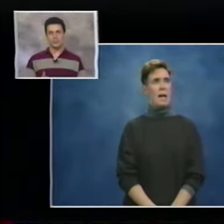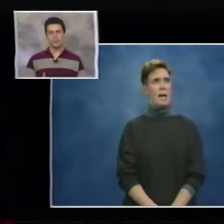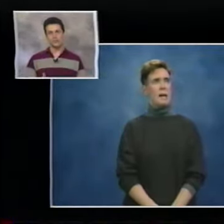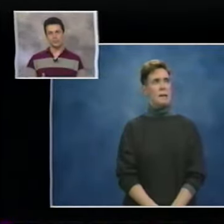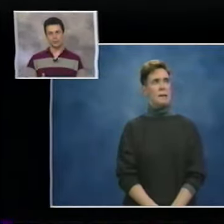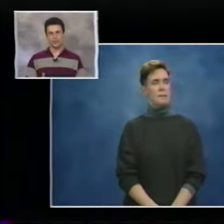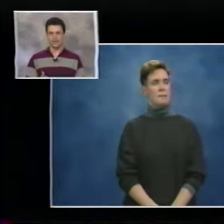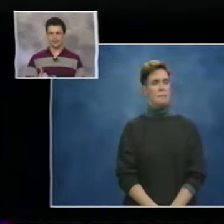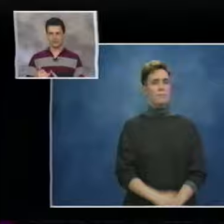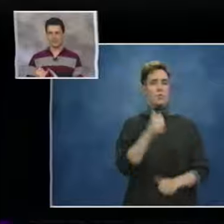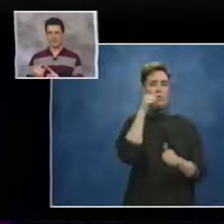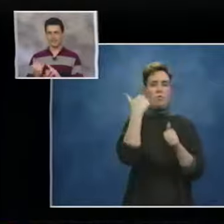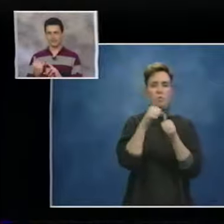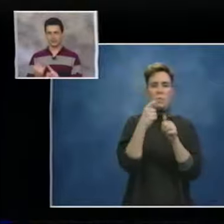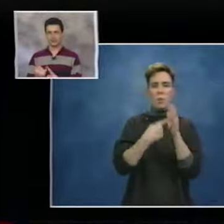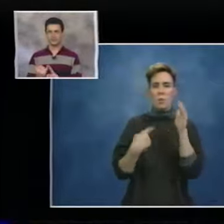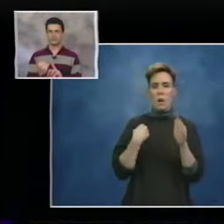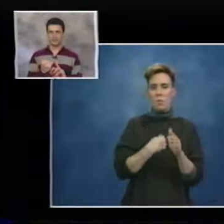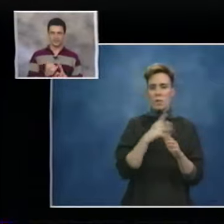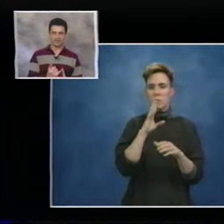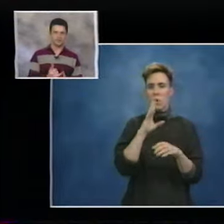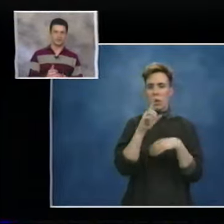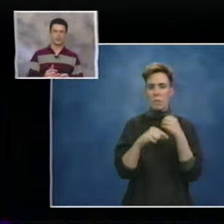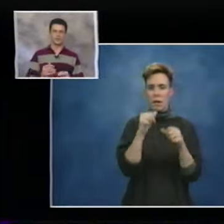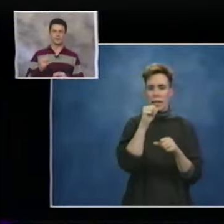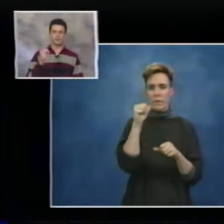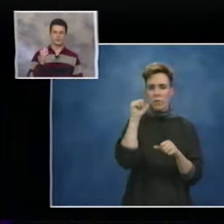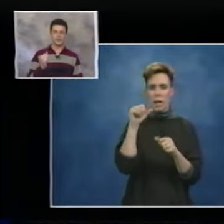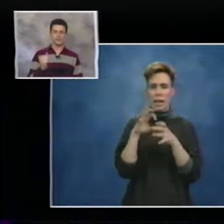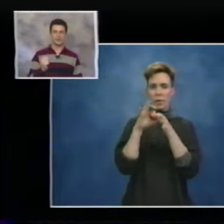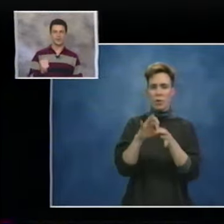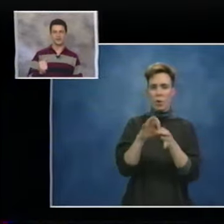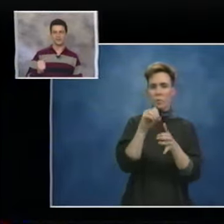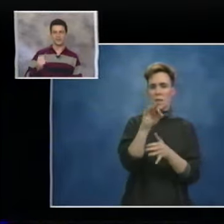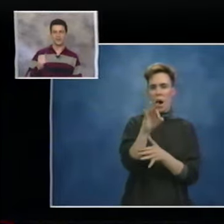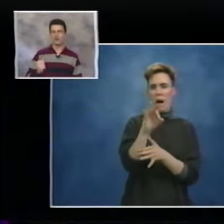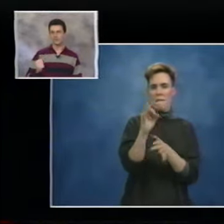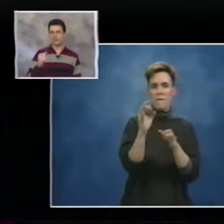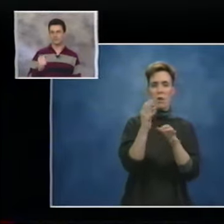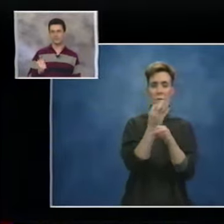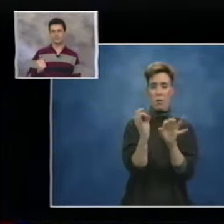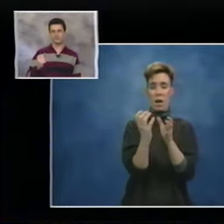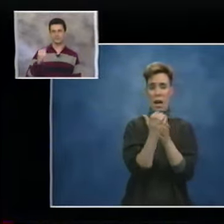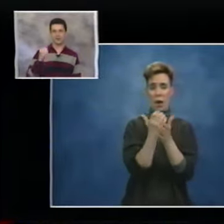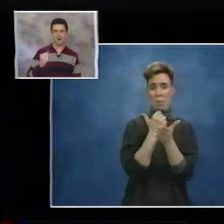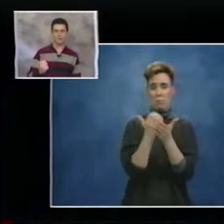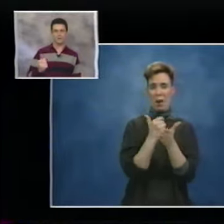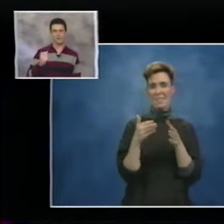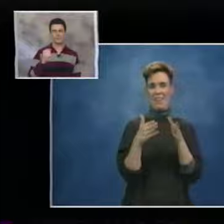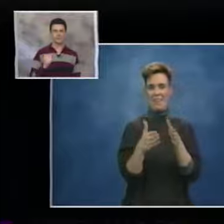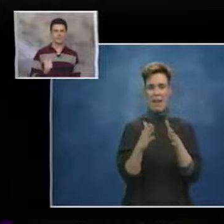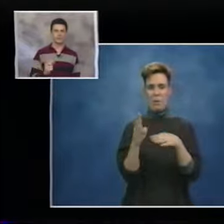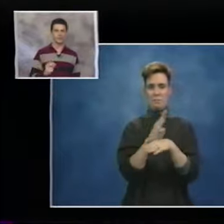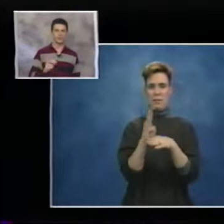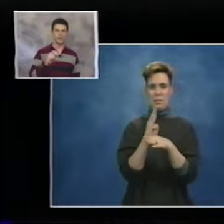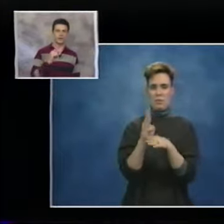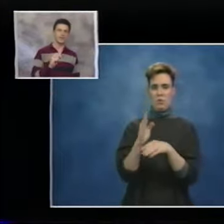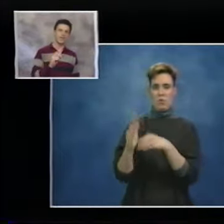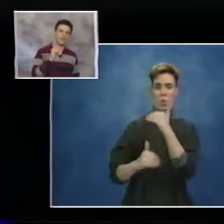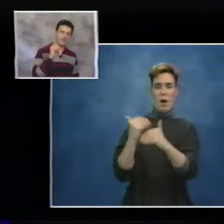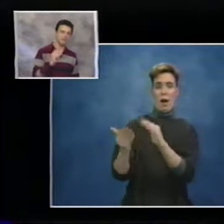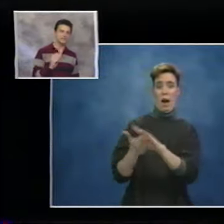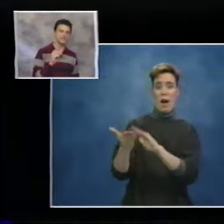Remember what we spoke about yesterday in terms of free enterprise allowing businesses to operate freely